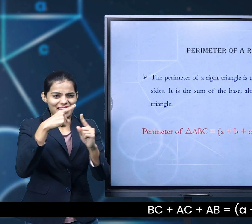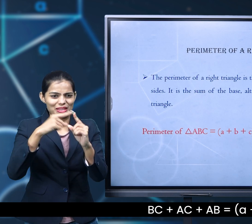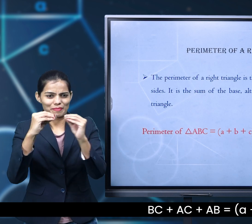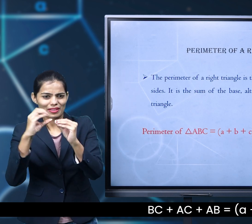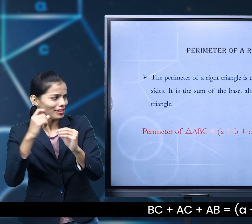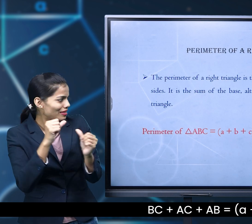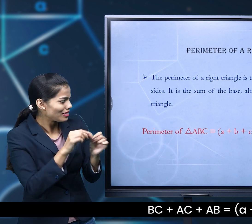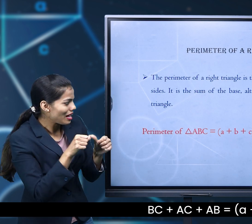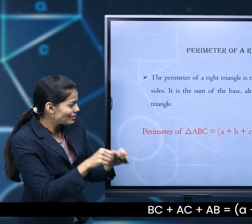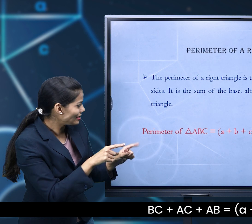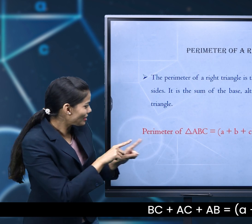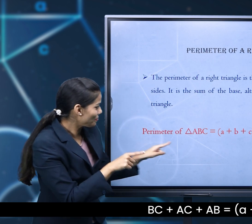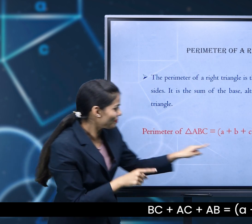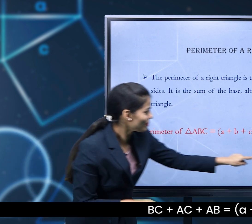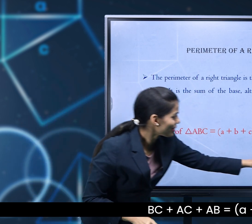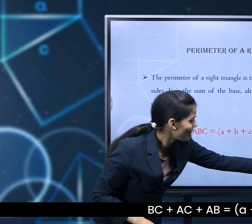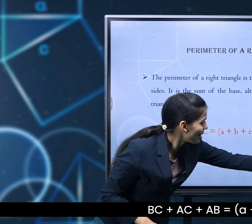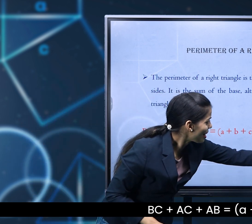C units.